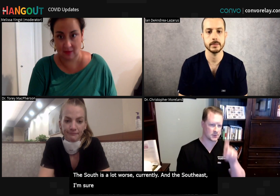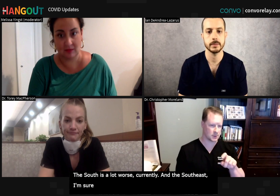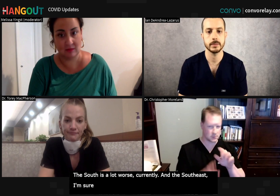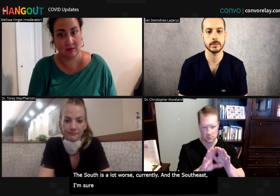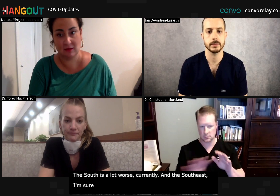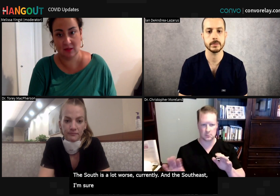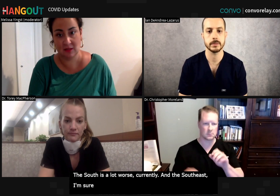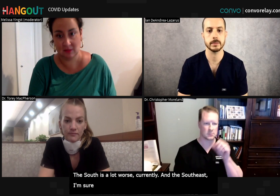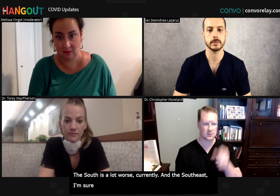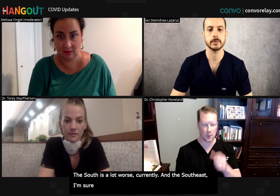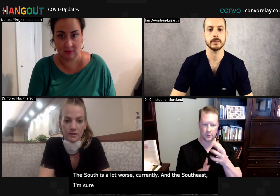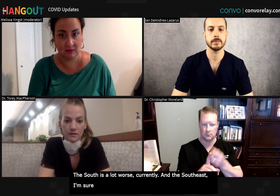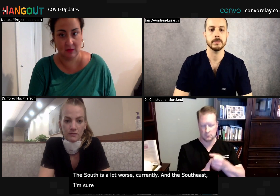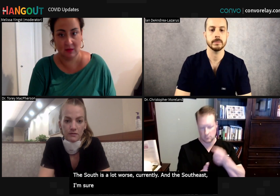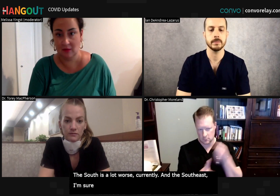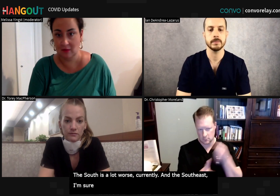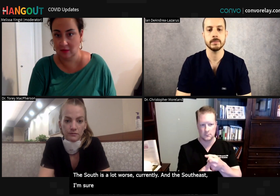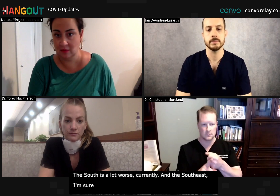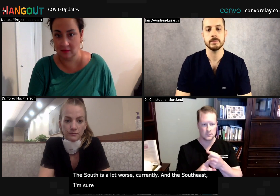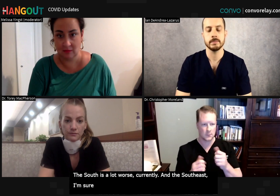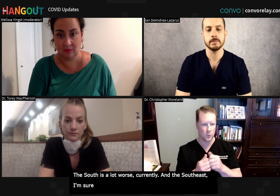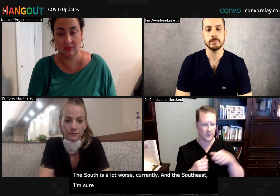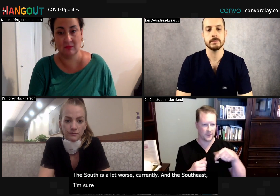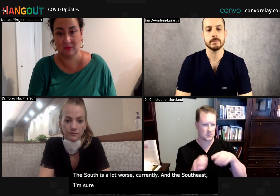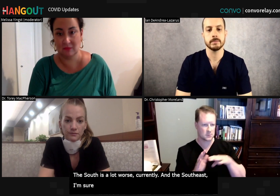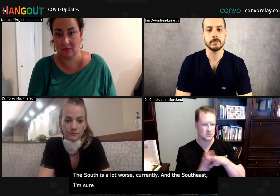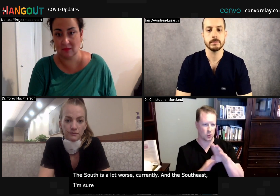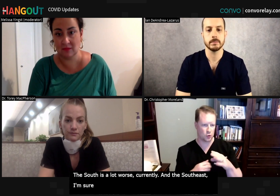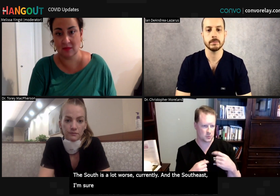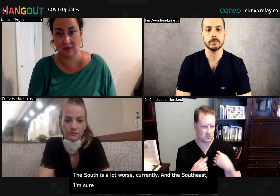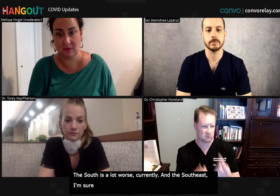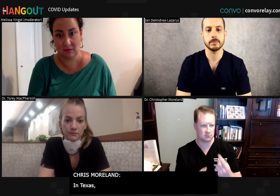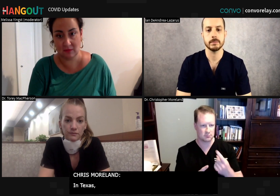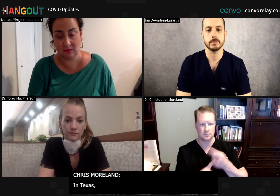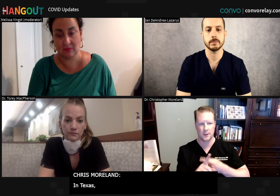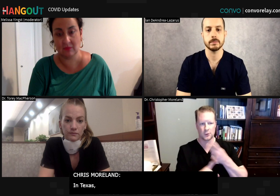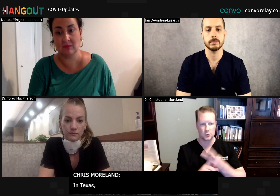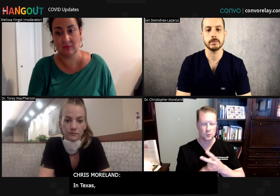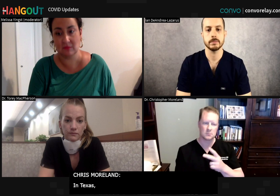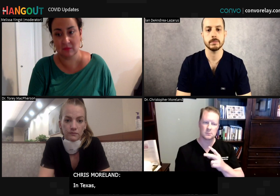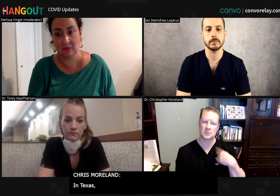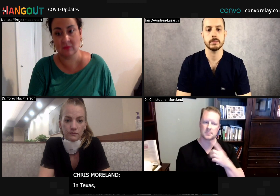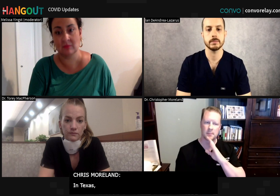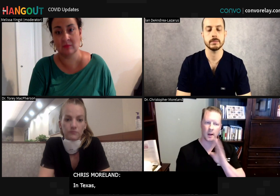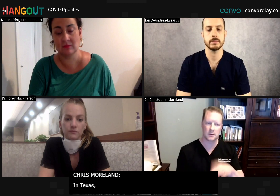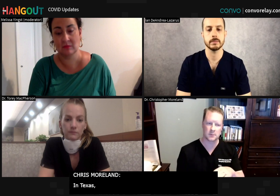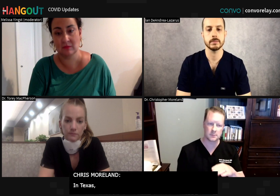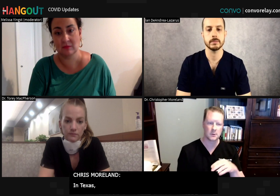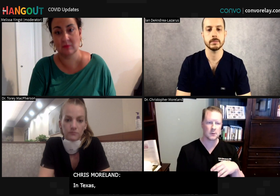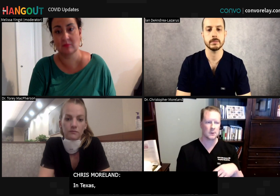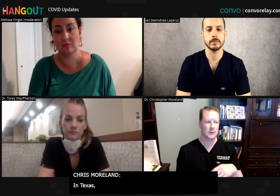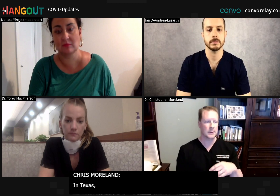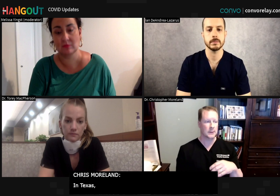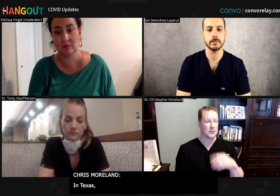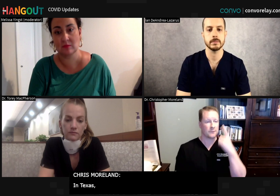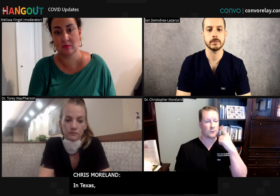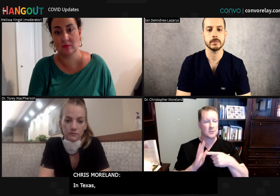in Texas, we've had a huge impact in increasing cases over the past couple of months. So it's gotten pretty